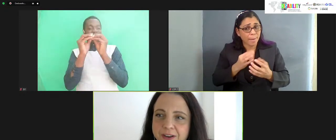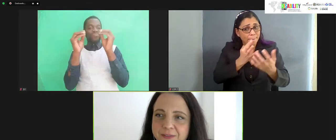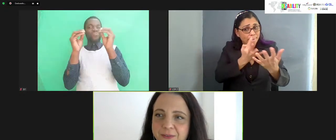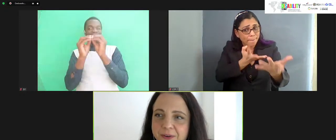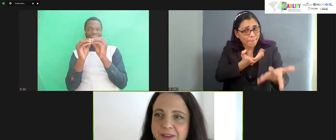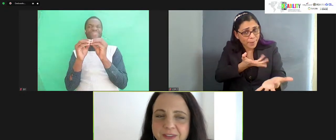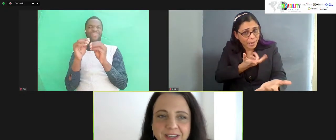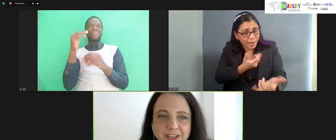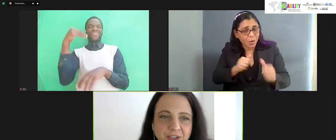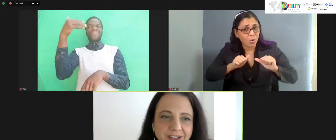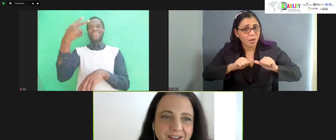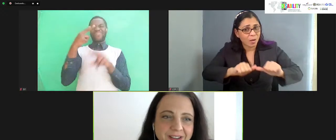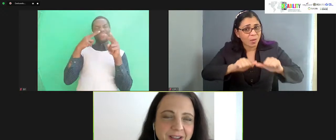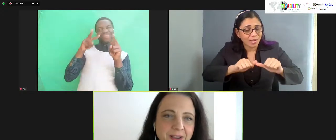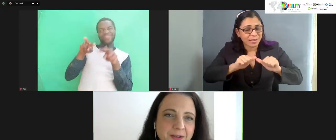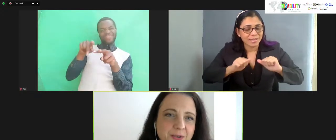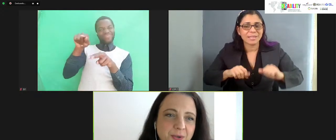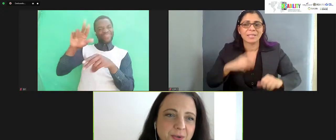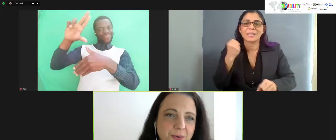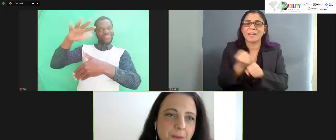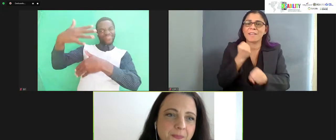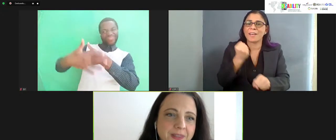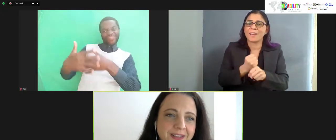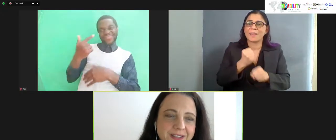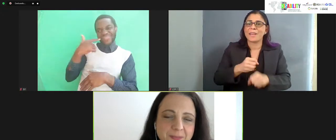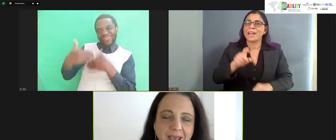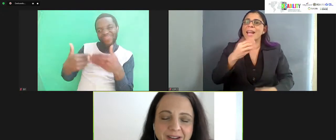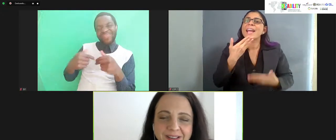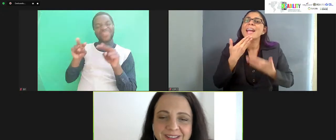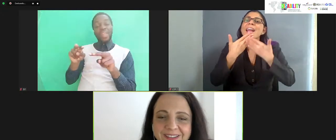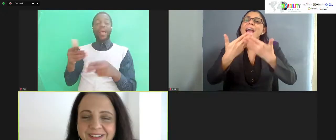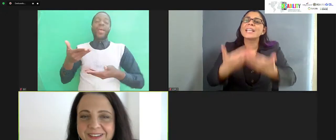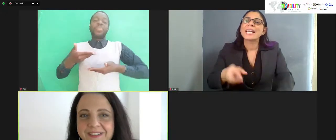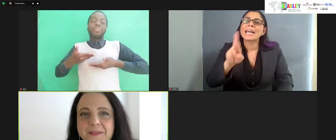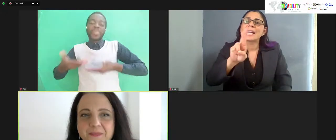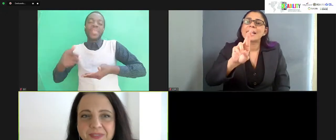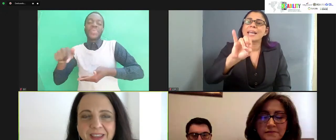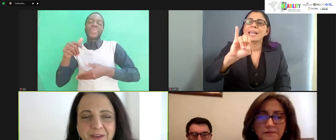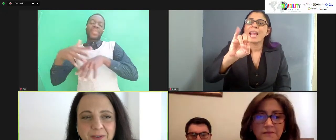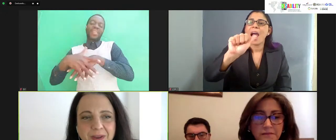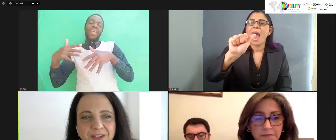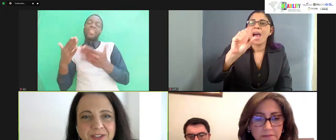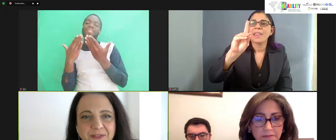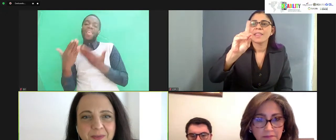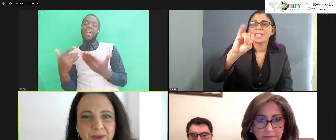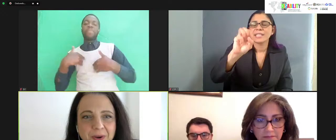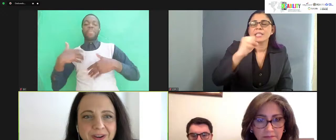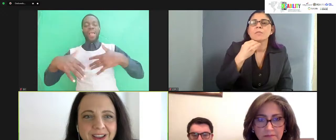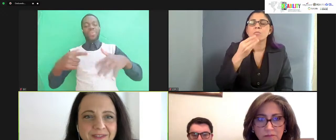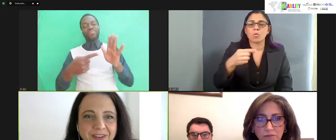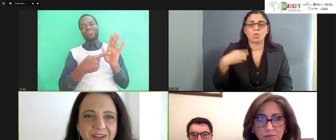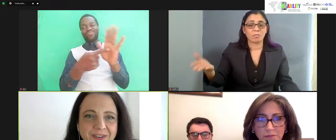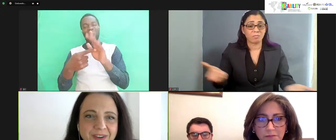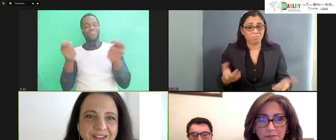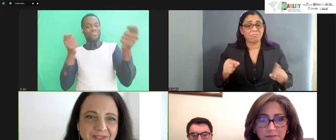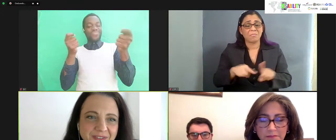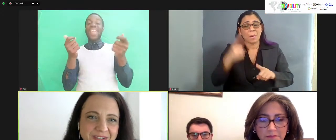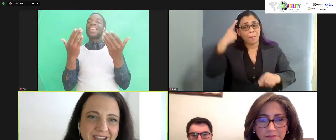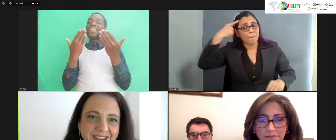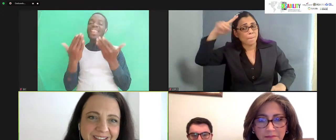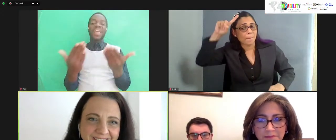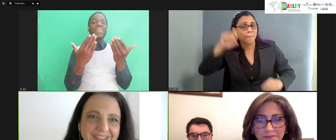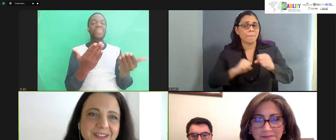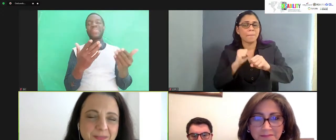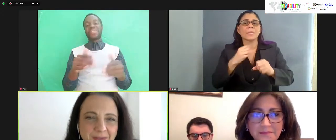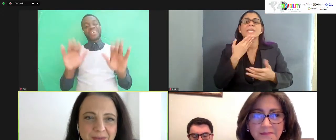riadis for the invitation to lead this panel thank you very much from new york have a good rest of your